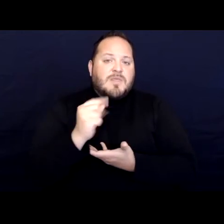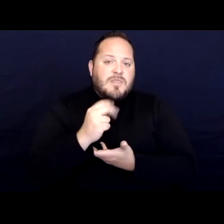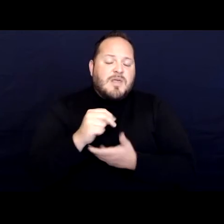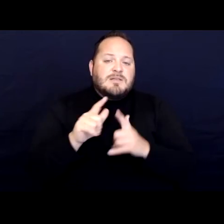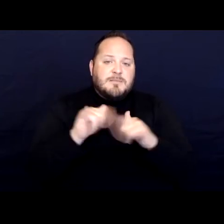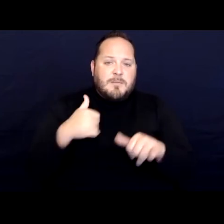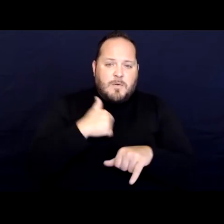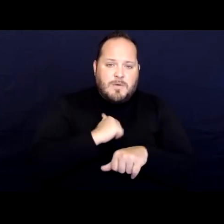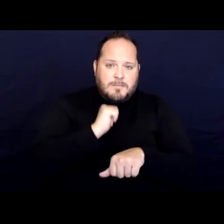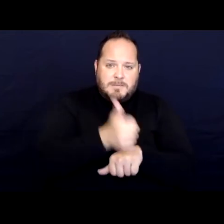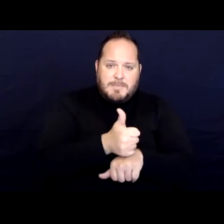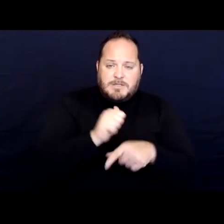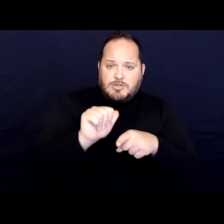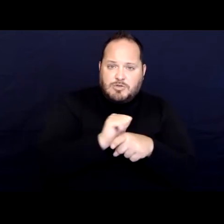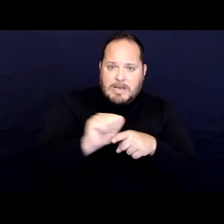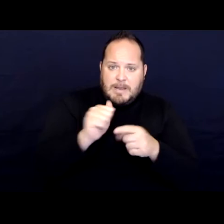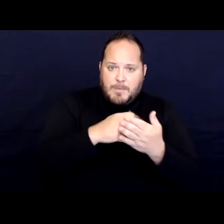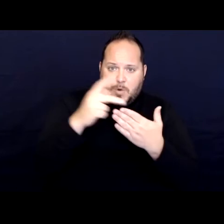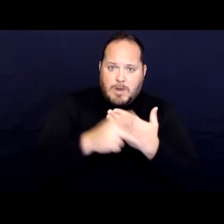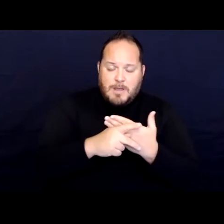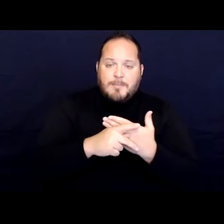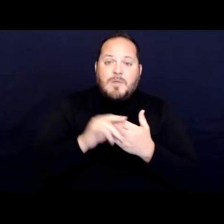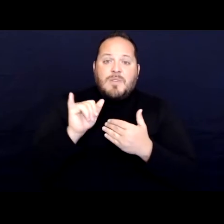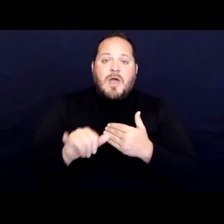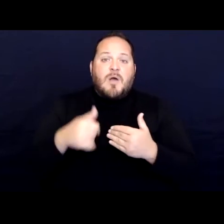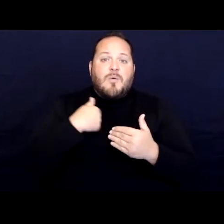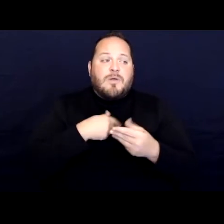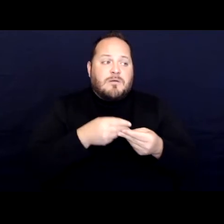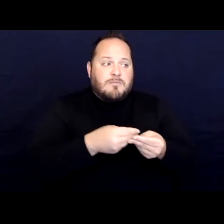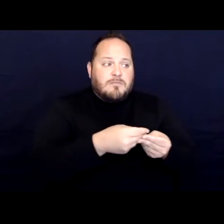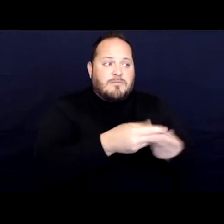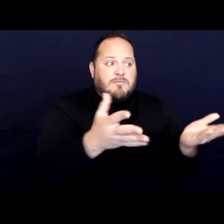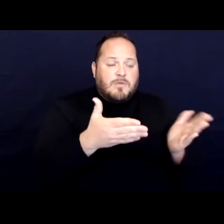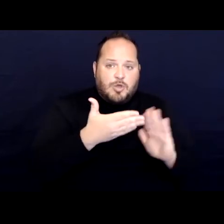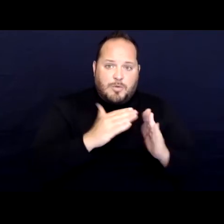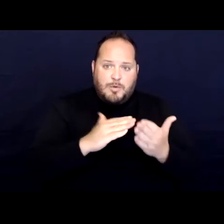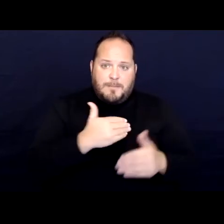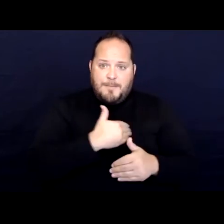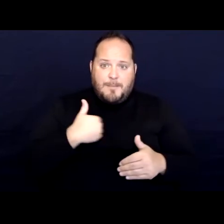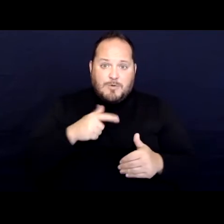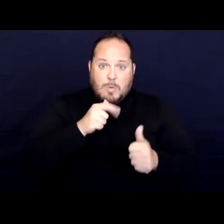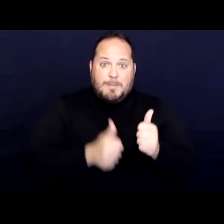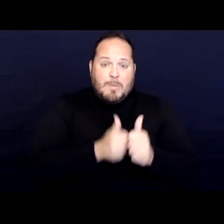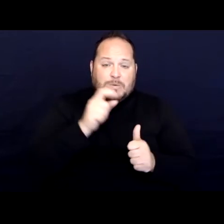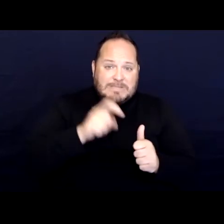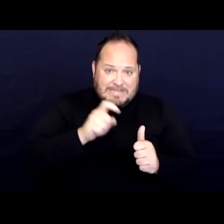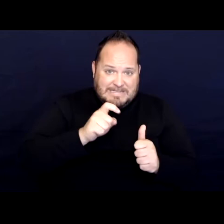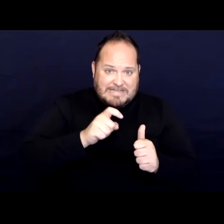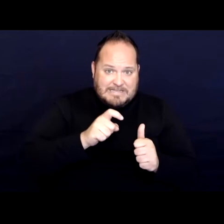those to community members most in need, and additionally get them low cost